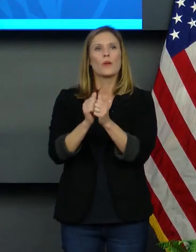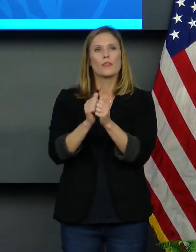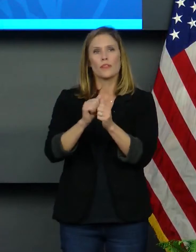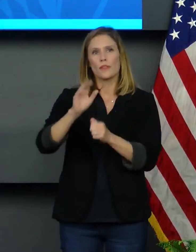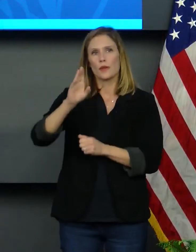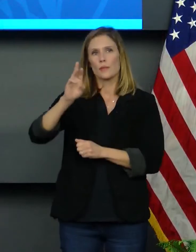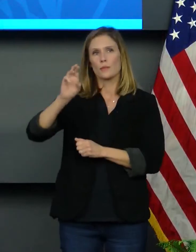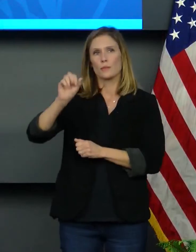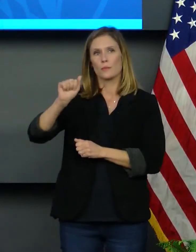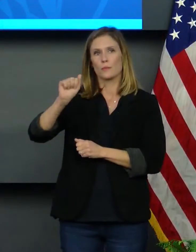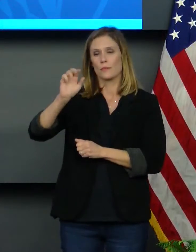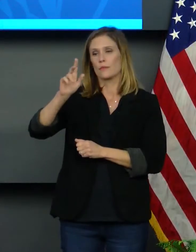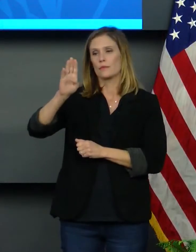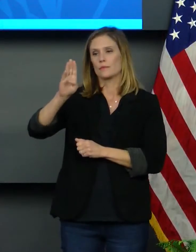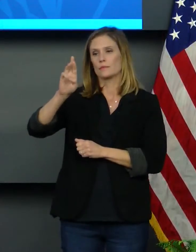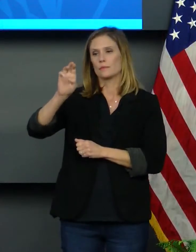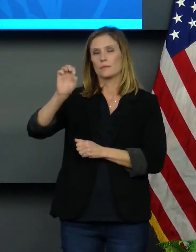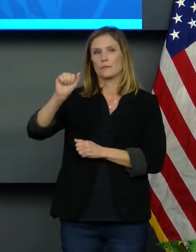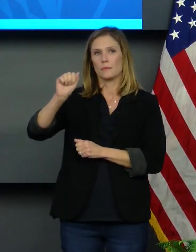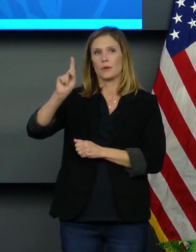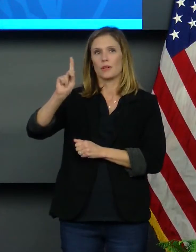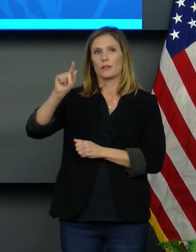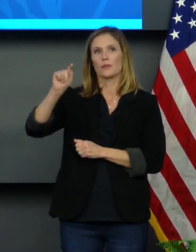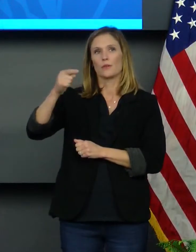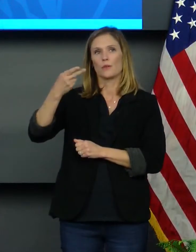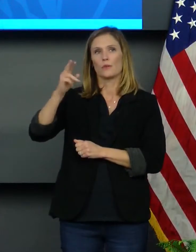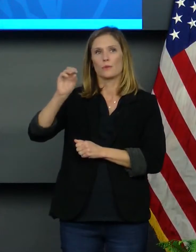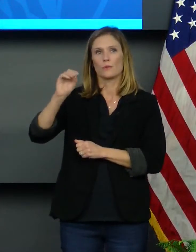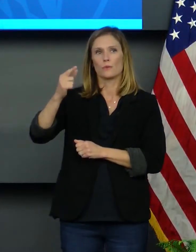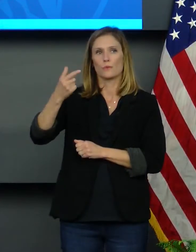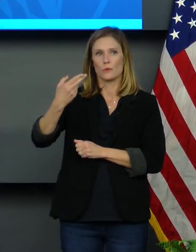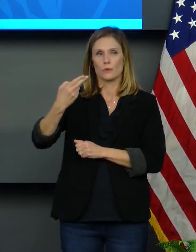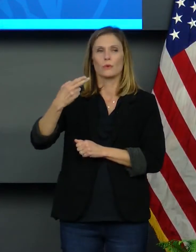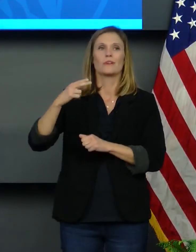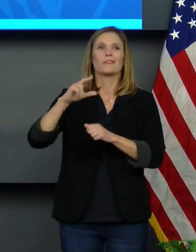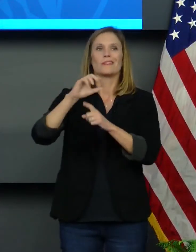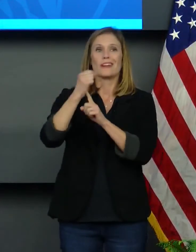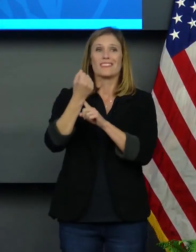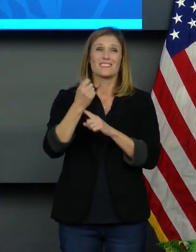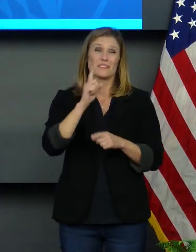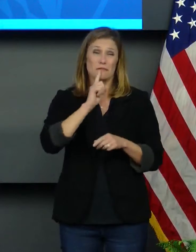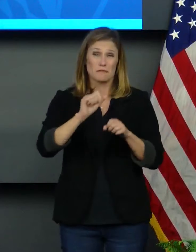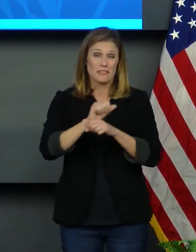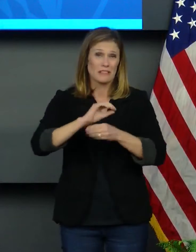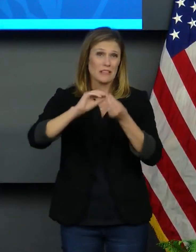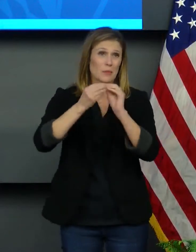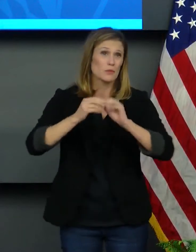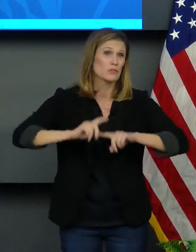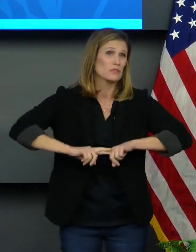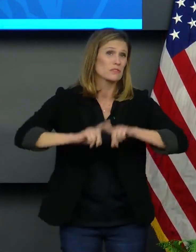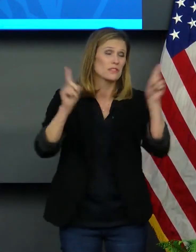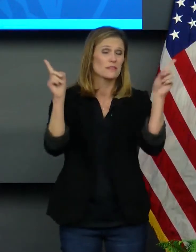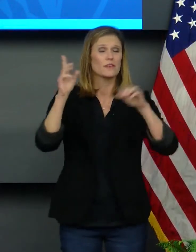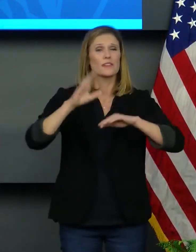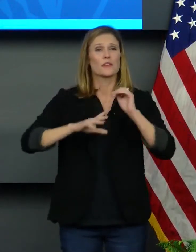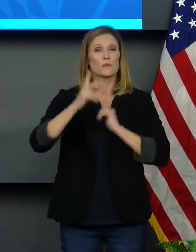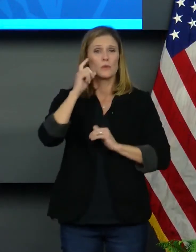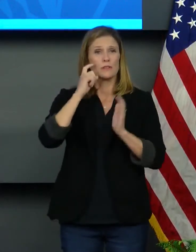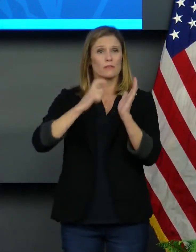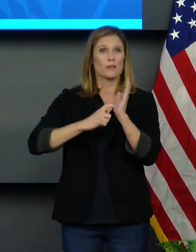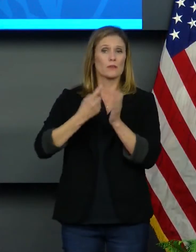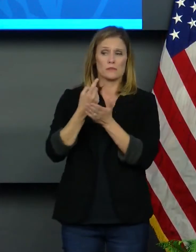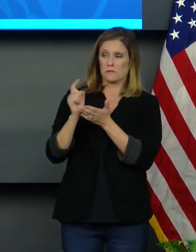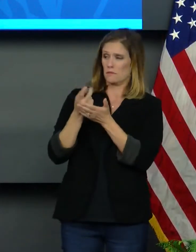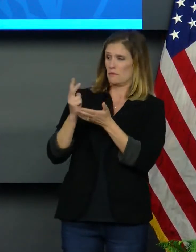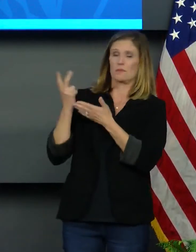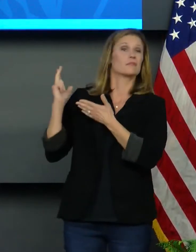cases and the performance of our vaccines. And so we'll review these numbers. They're not substantively different from what we've seen in the past couple weeks.